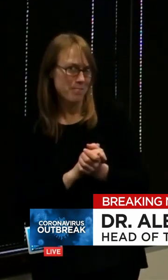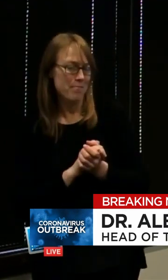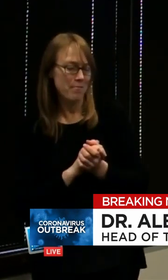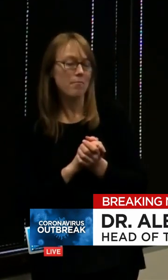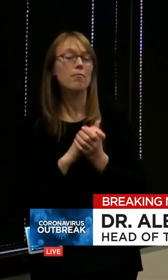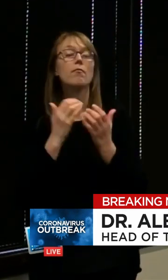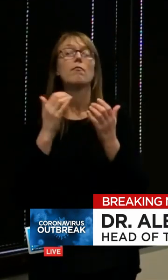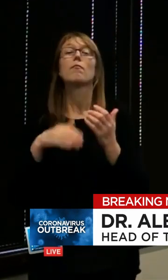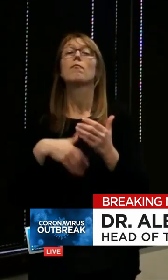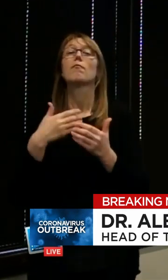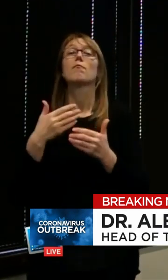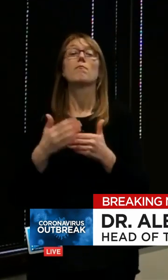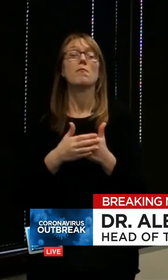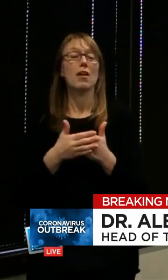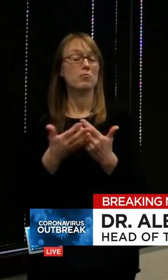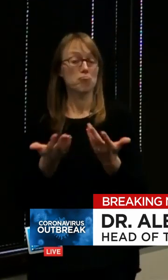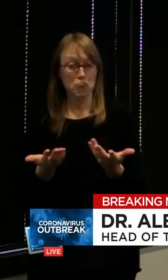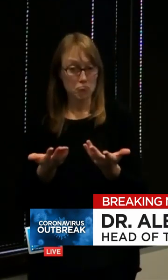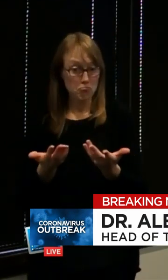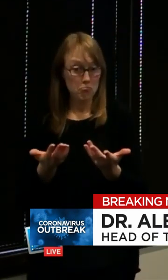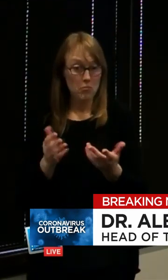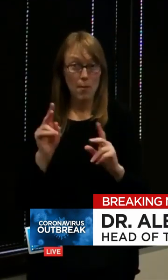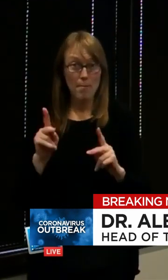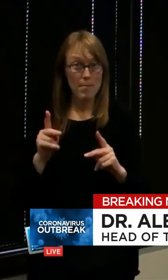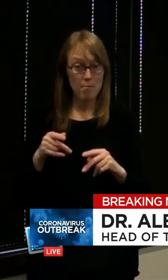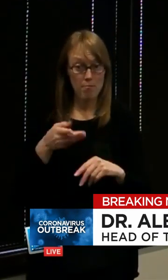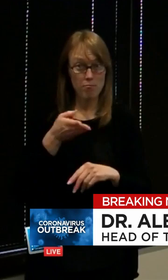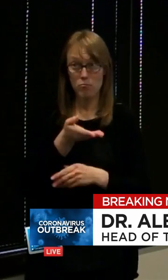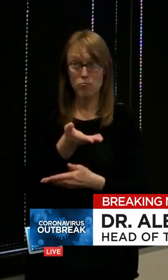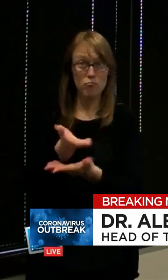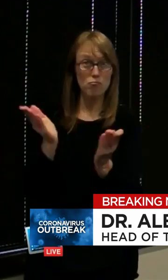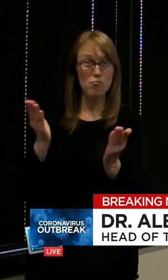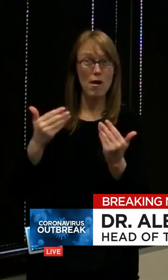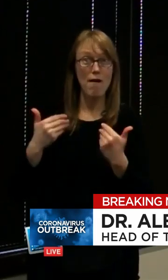so now I'd be happy to answer any questions that the press might have.